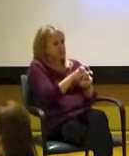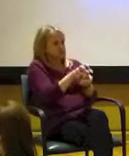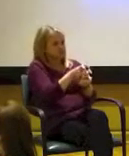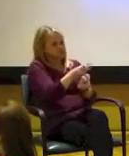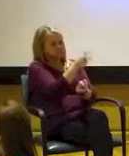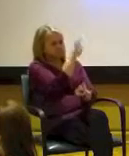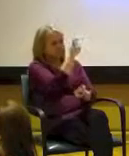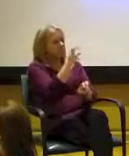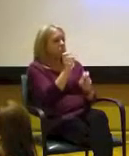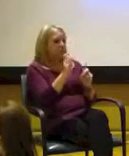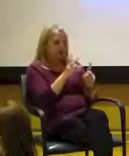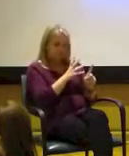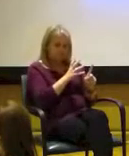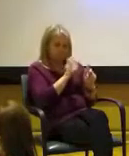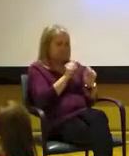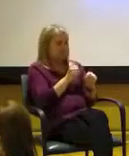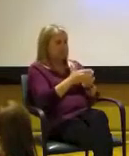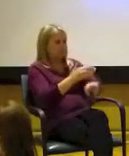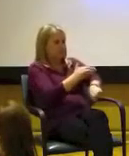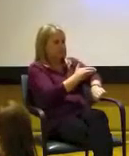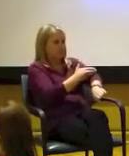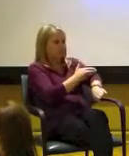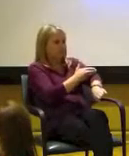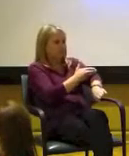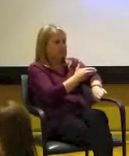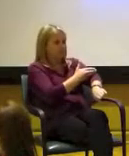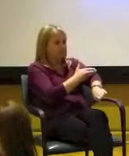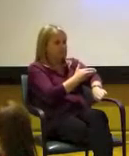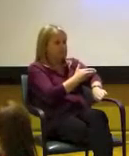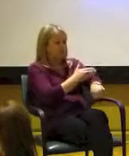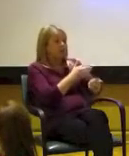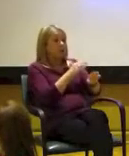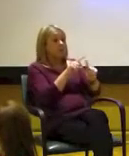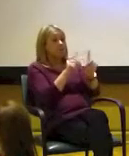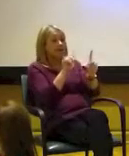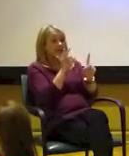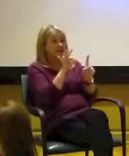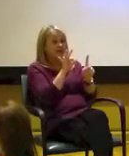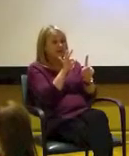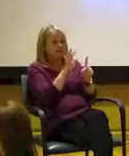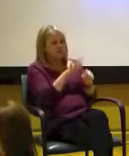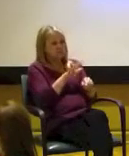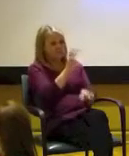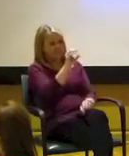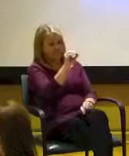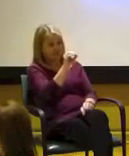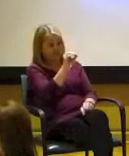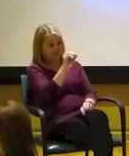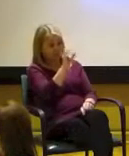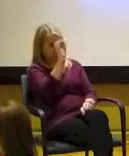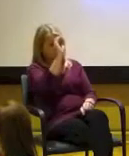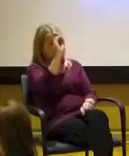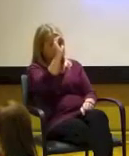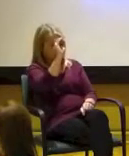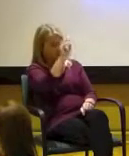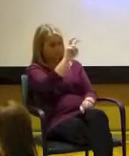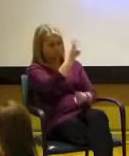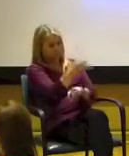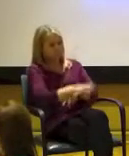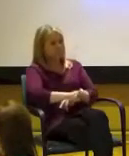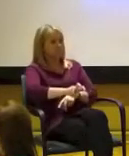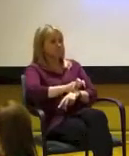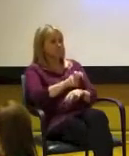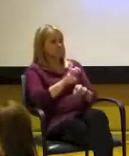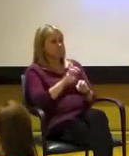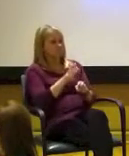got a pretty good chance to improve. Once it gets to around 50 degrees, your chances are now